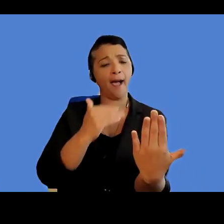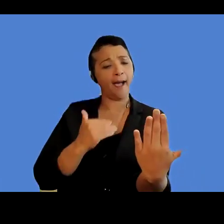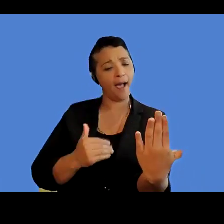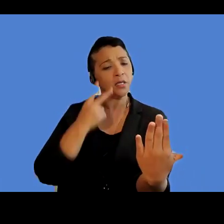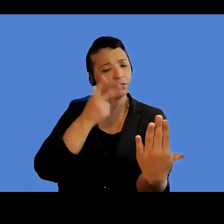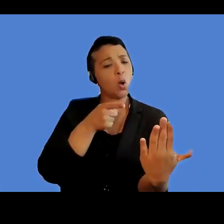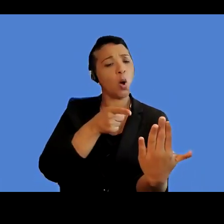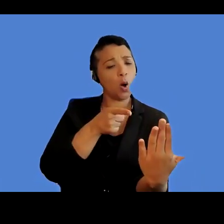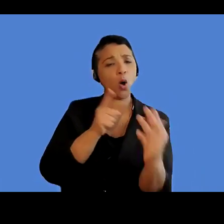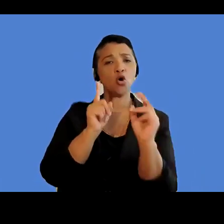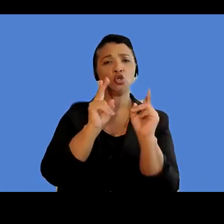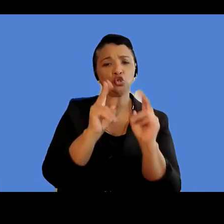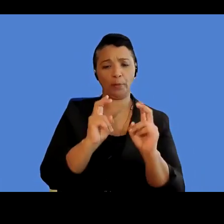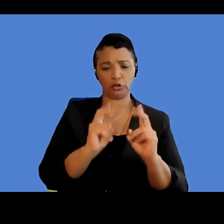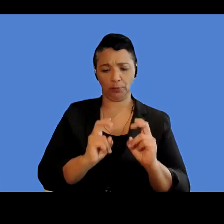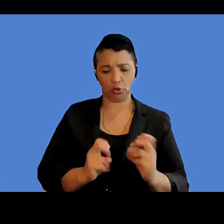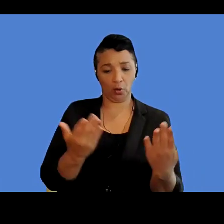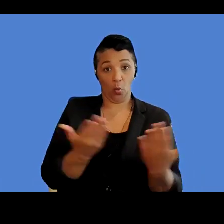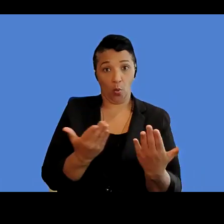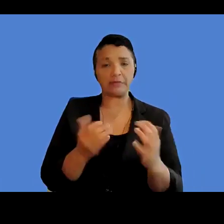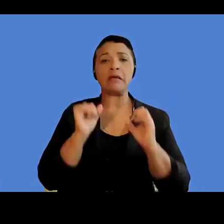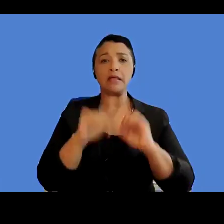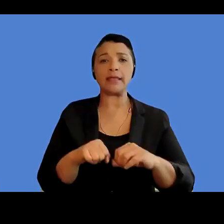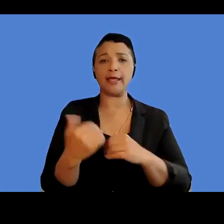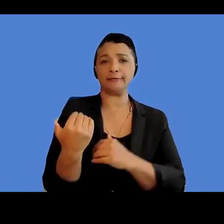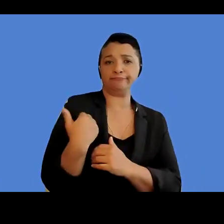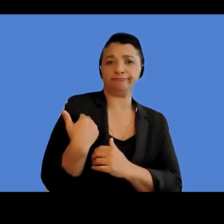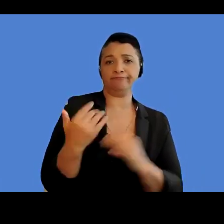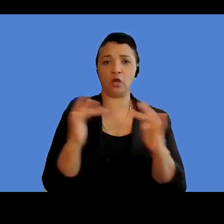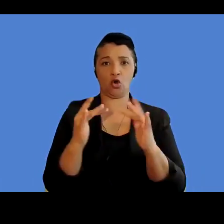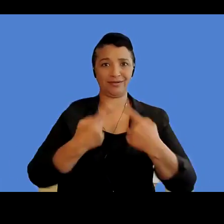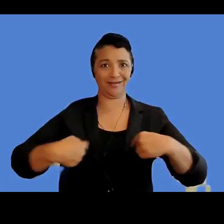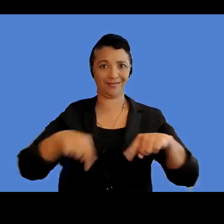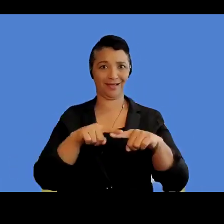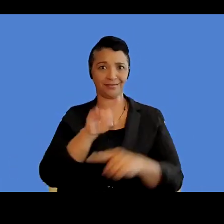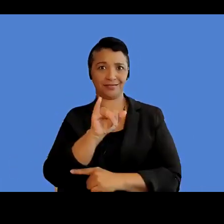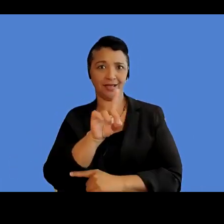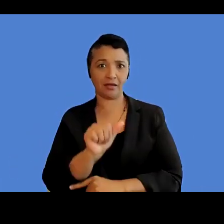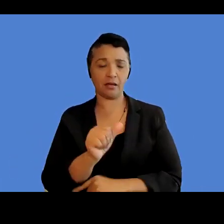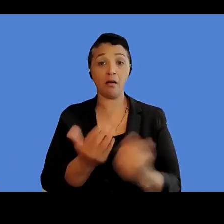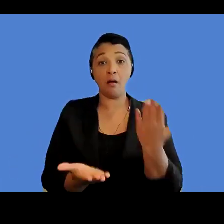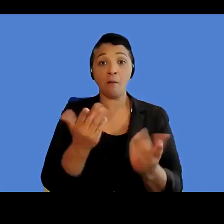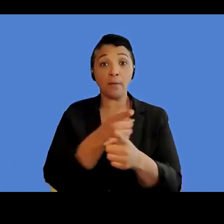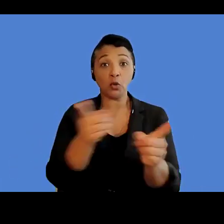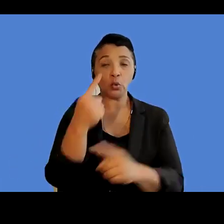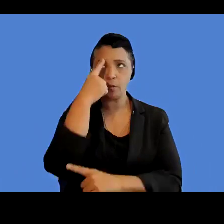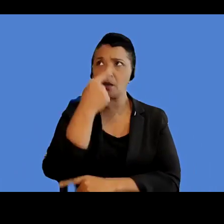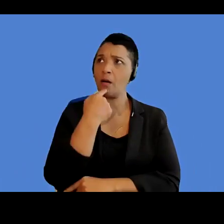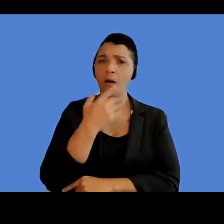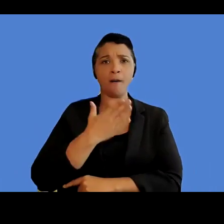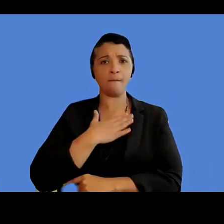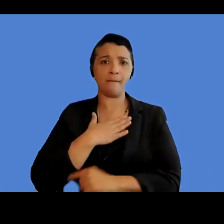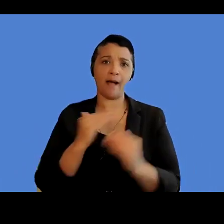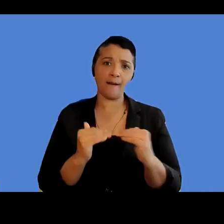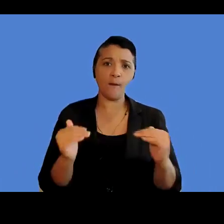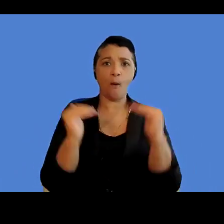in the program and to contact us if you think your organization or an organization